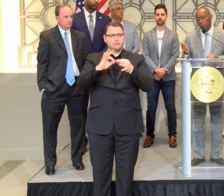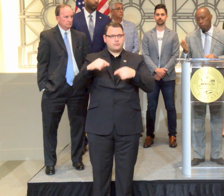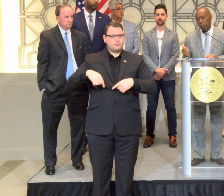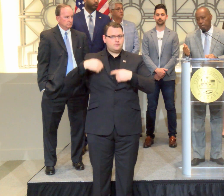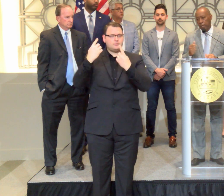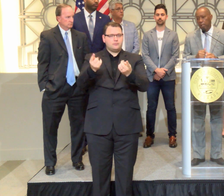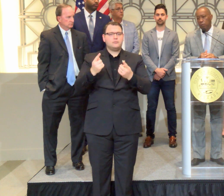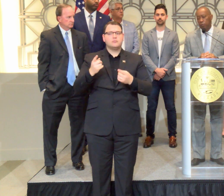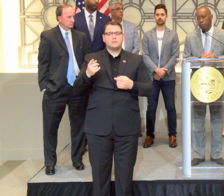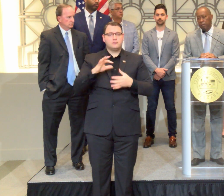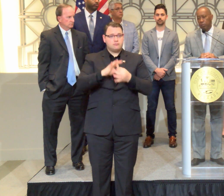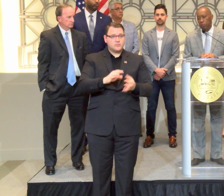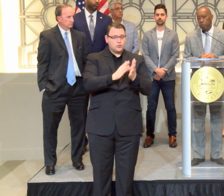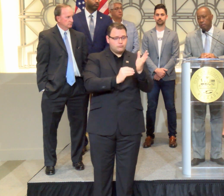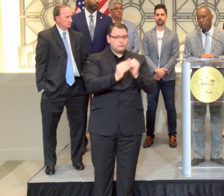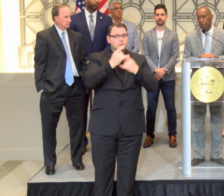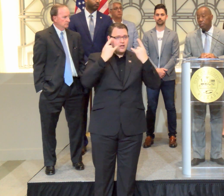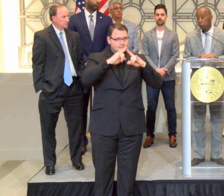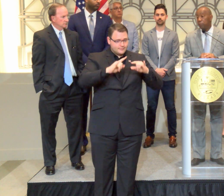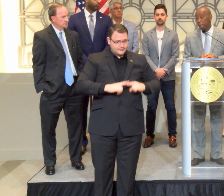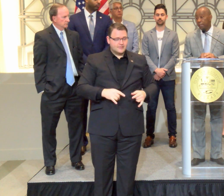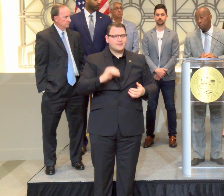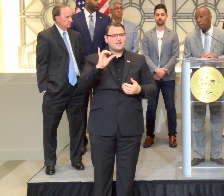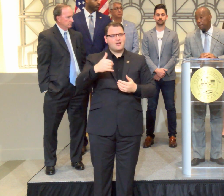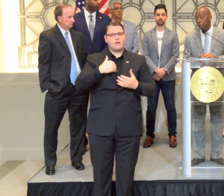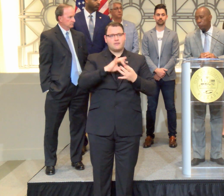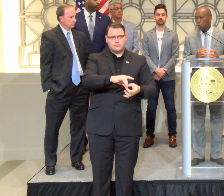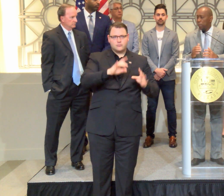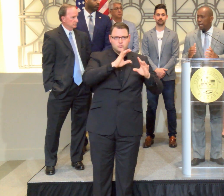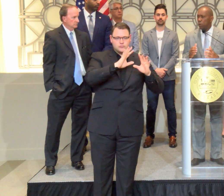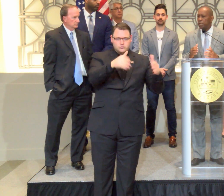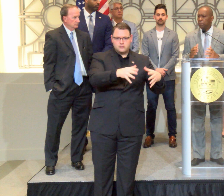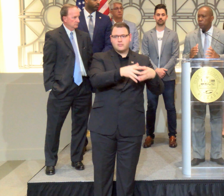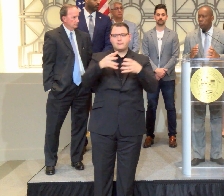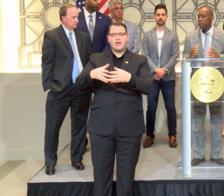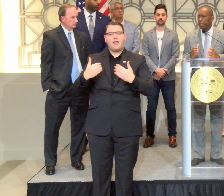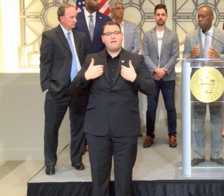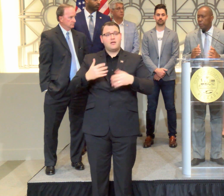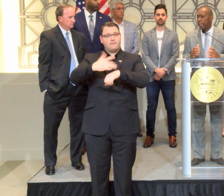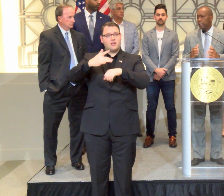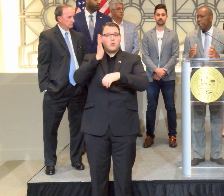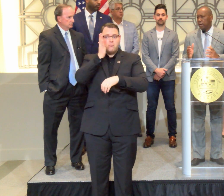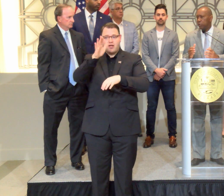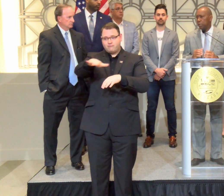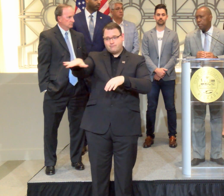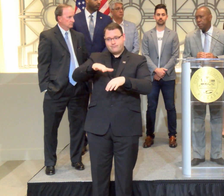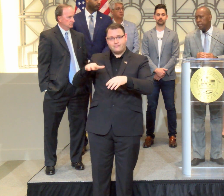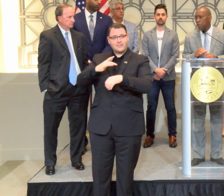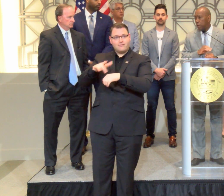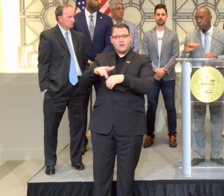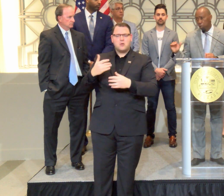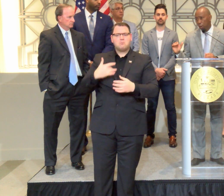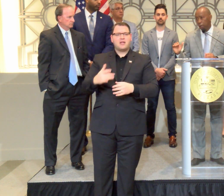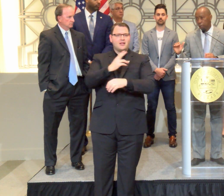are concerns on that end. With respect to the number of beds that are available, normally our hospitals are running at between 90 and 95%